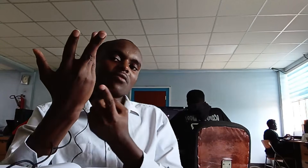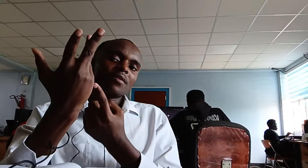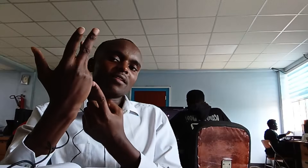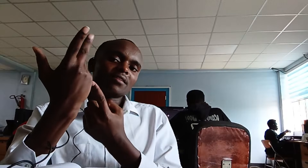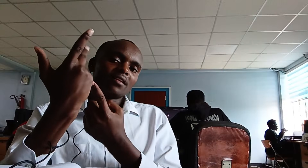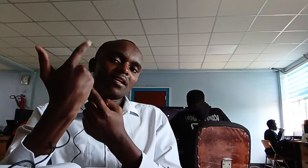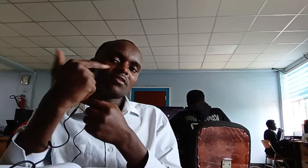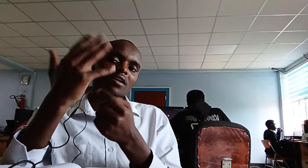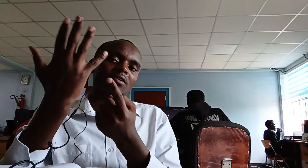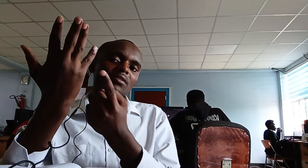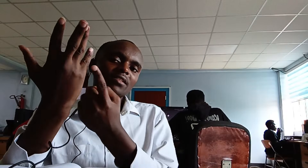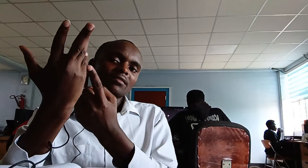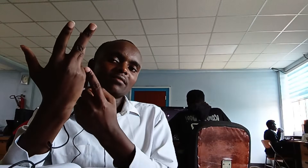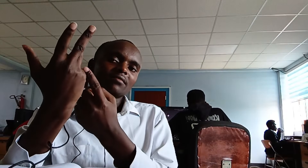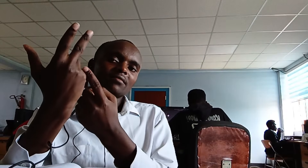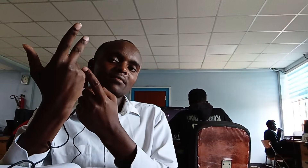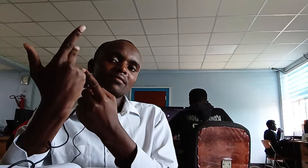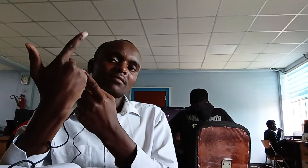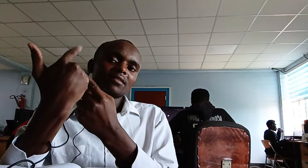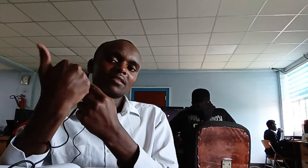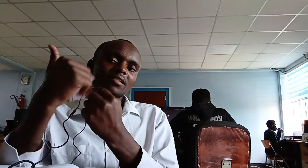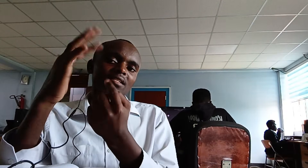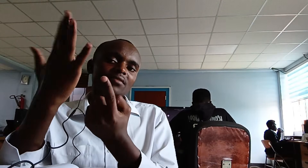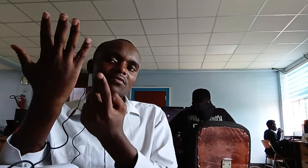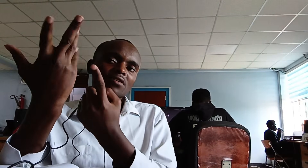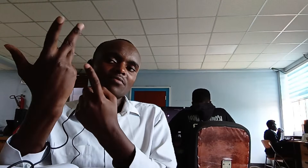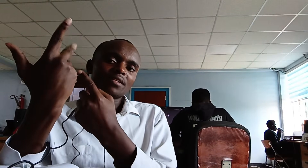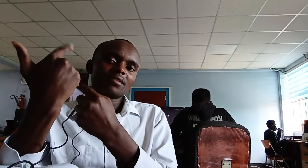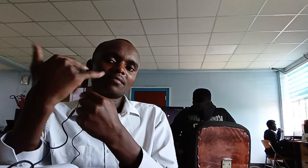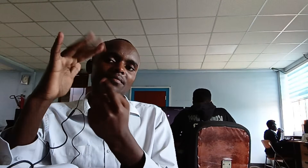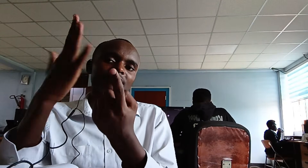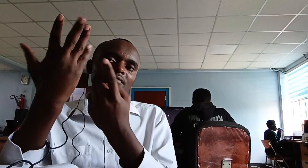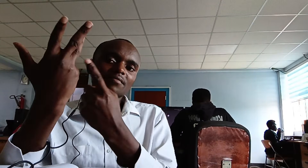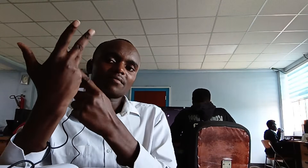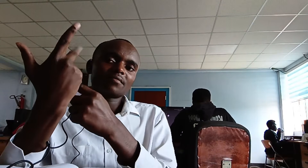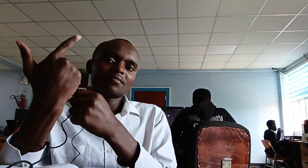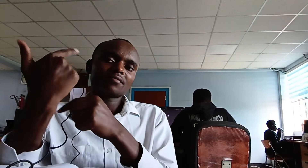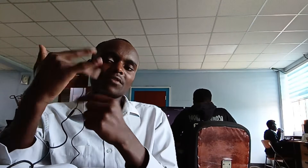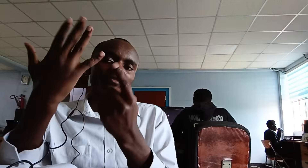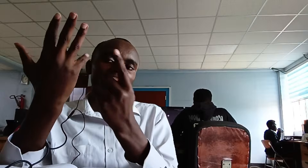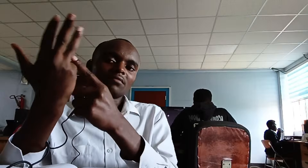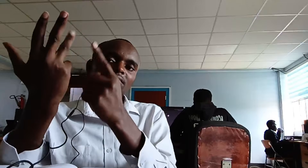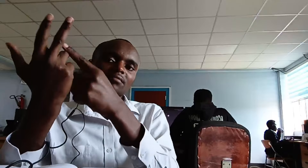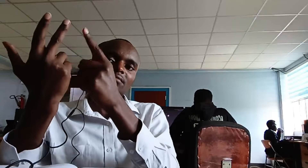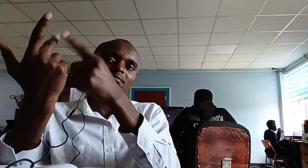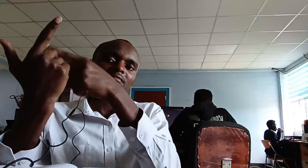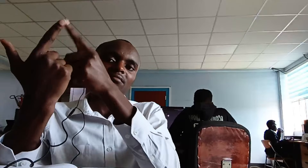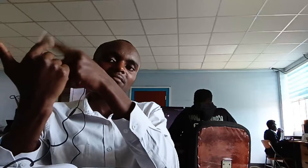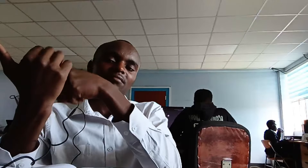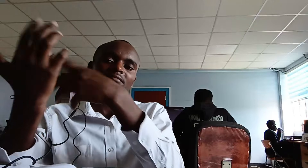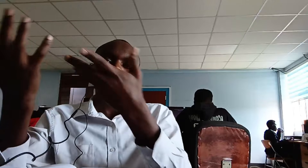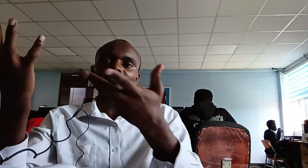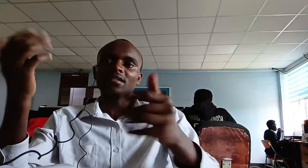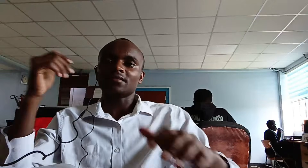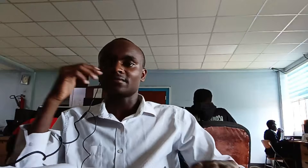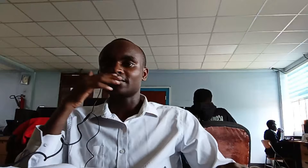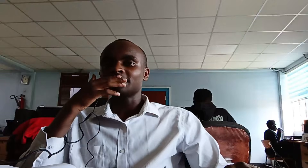many? Like you are counting. The sign for how many? All. Yeah.